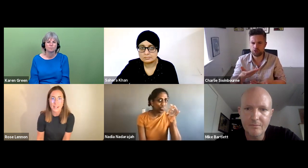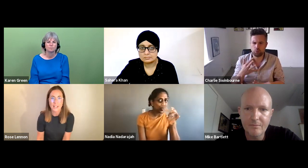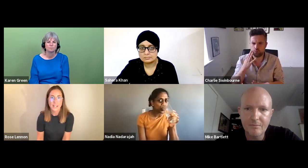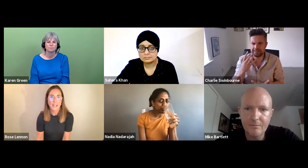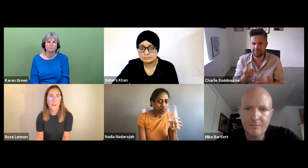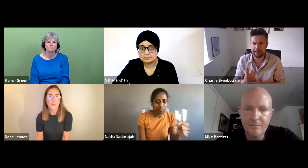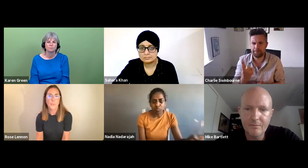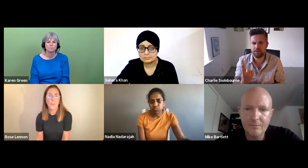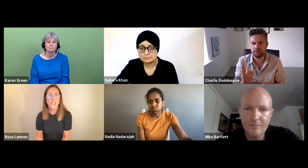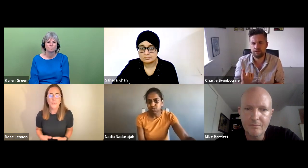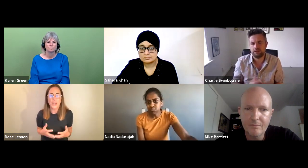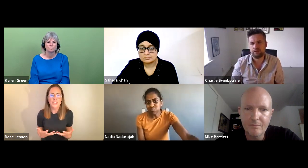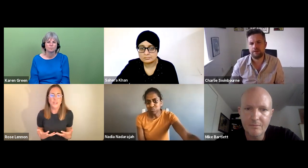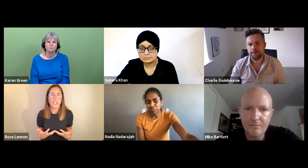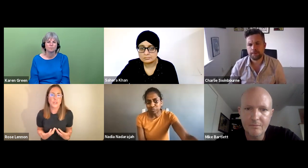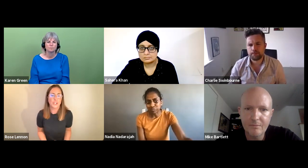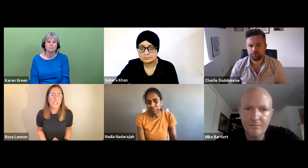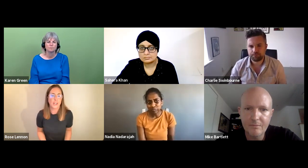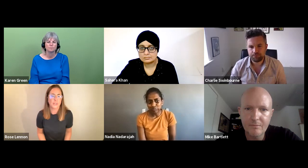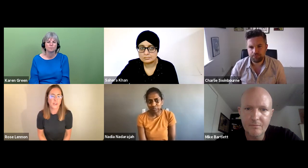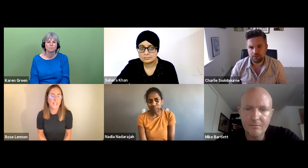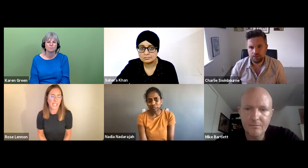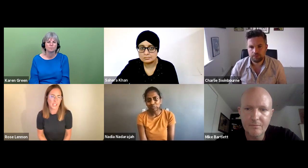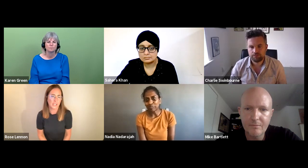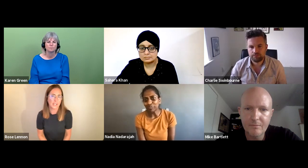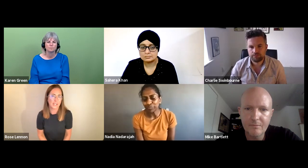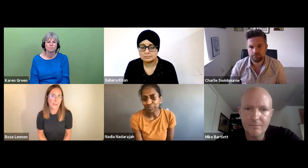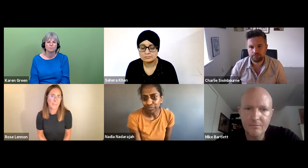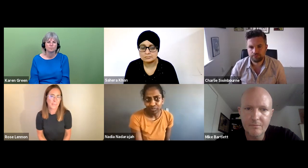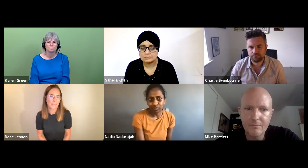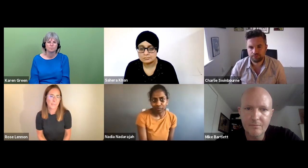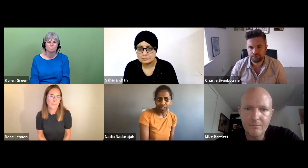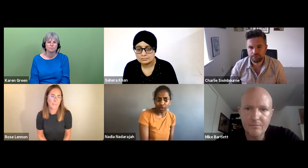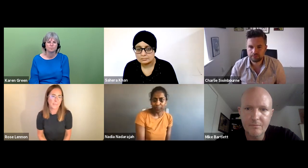character, when do you think you should start those conversations?